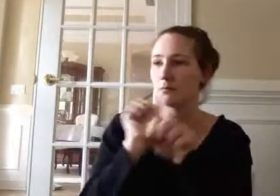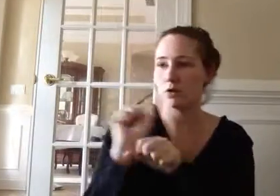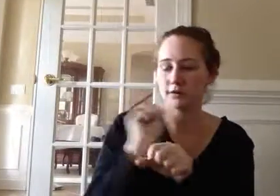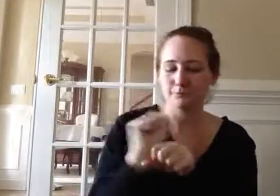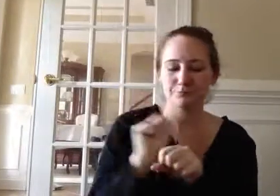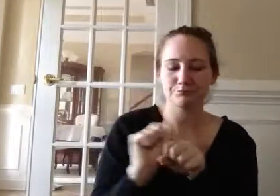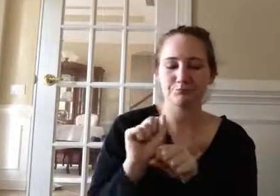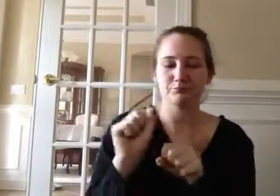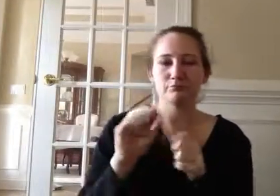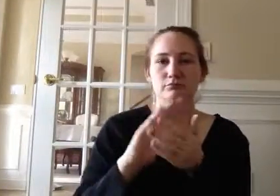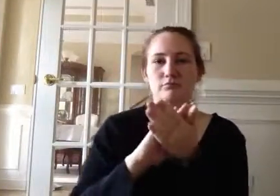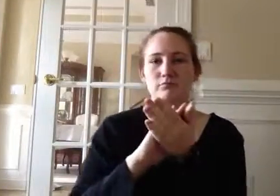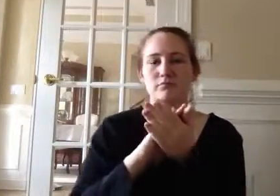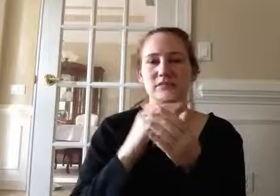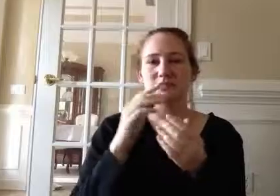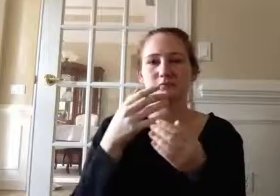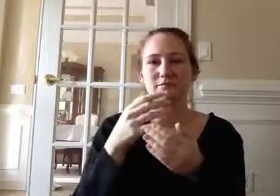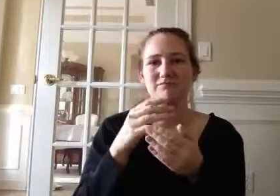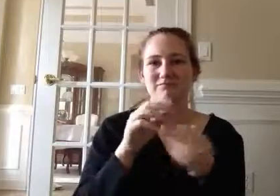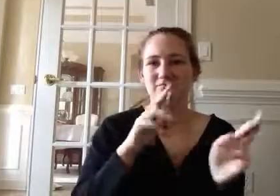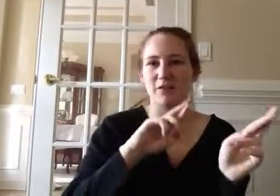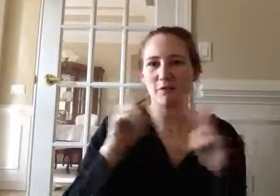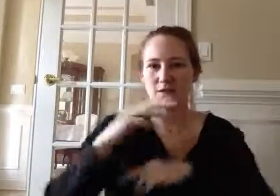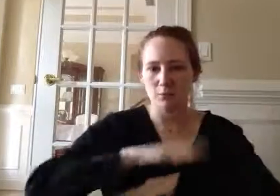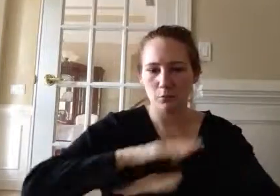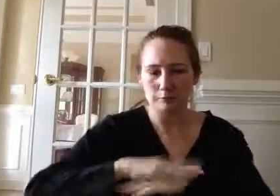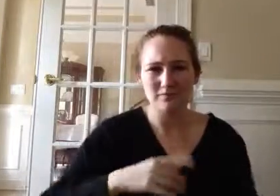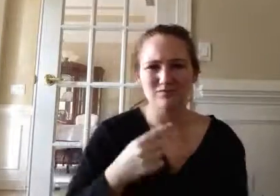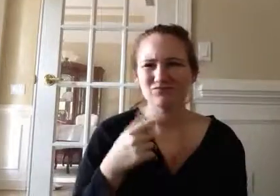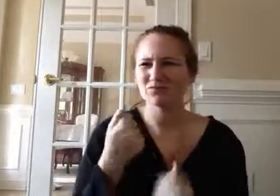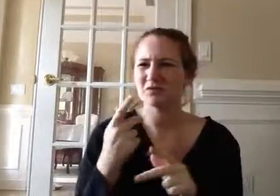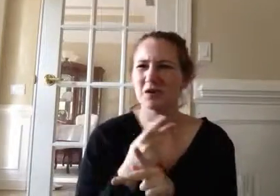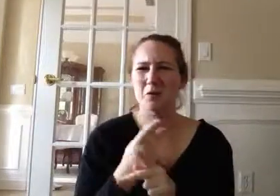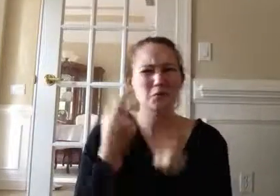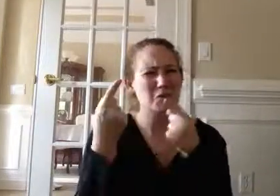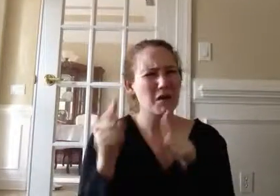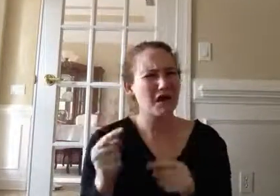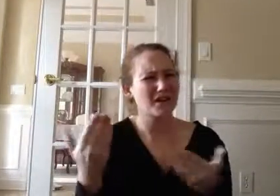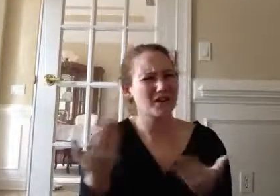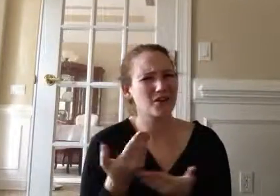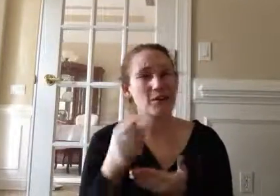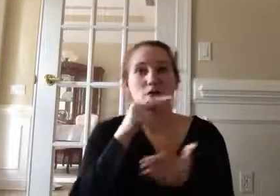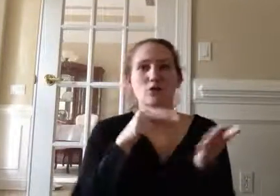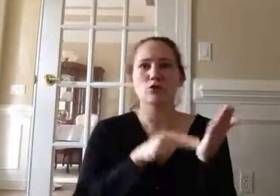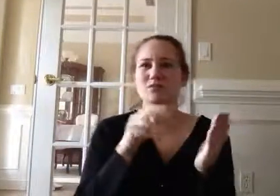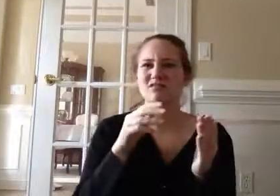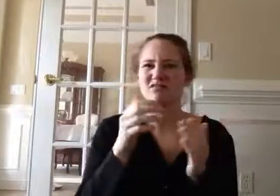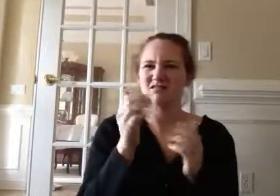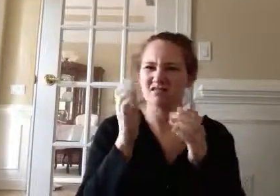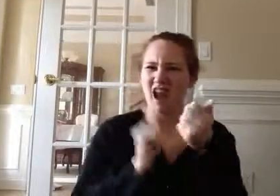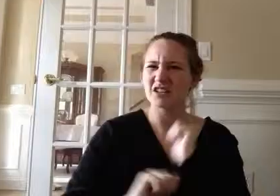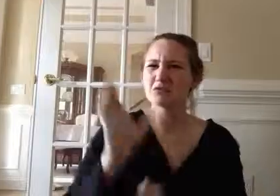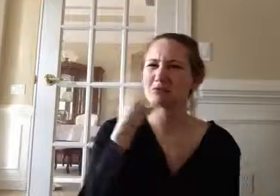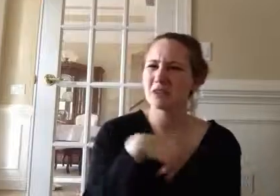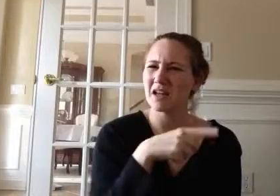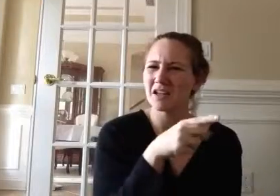table. I kept trying to figure out what's going on here, because this nurse was just acting so strange. All